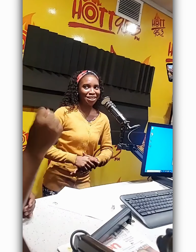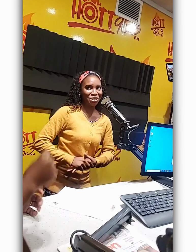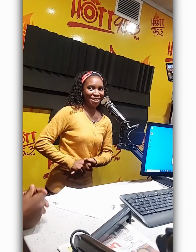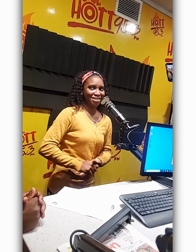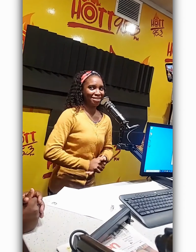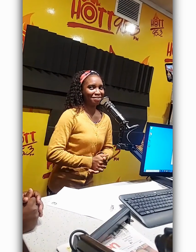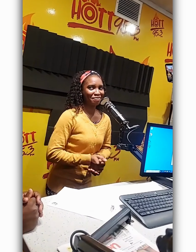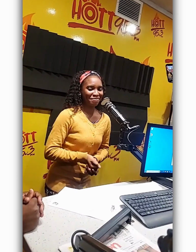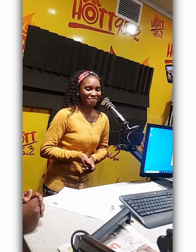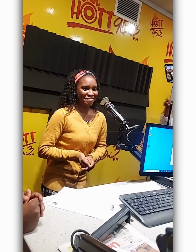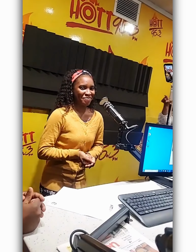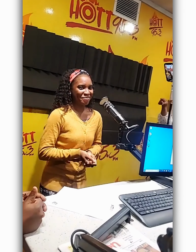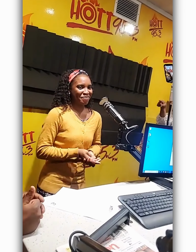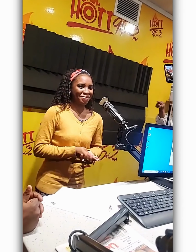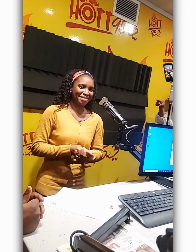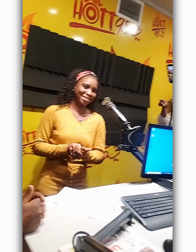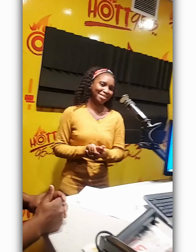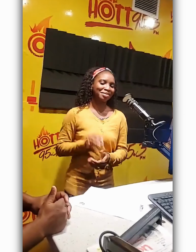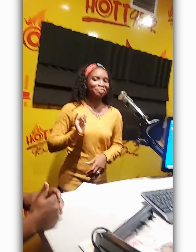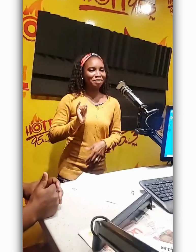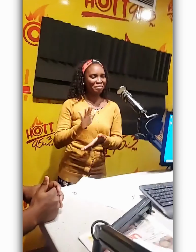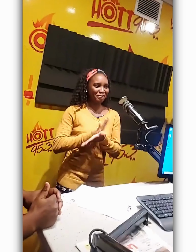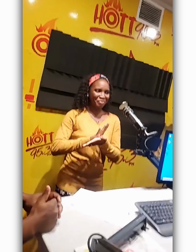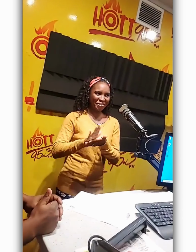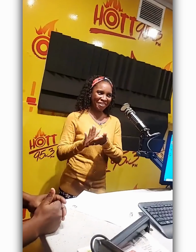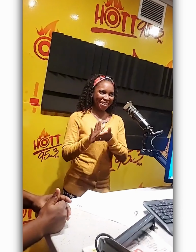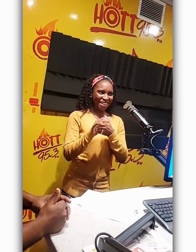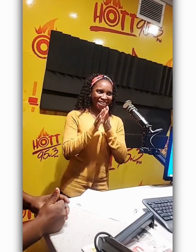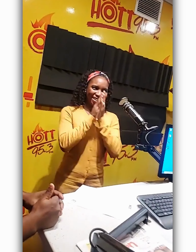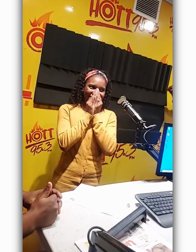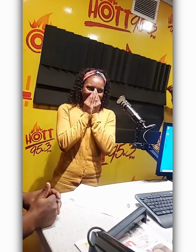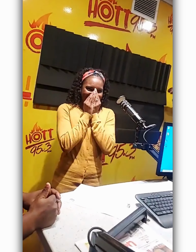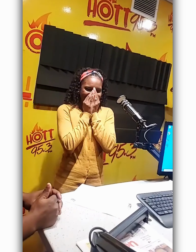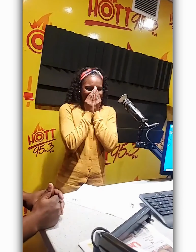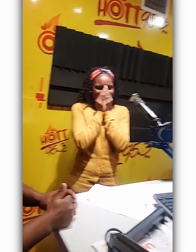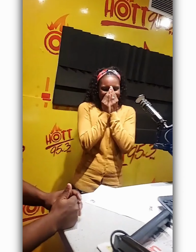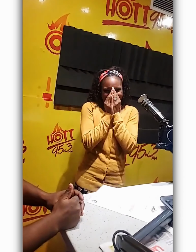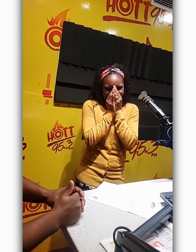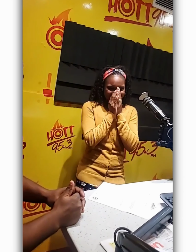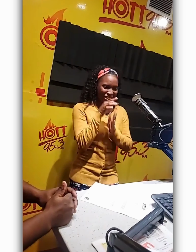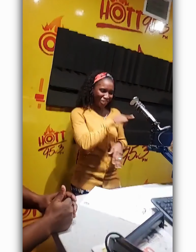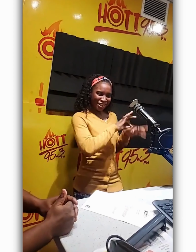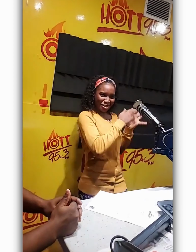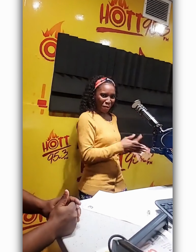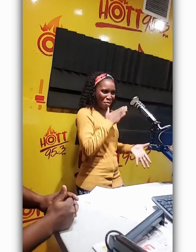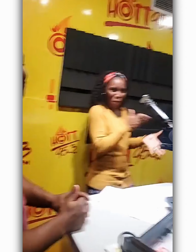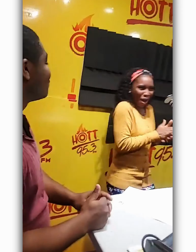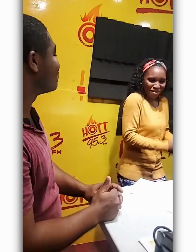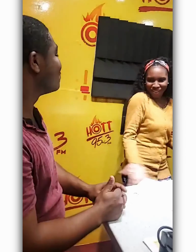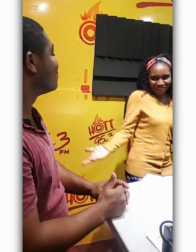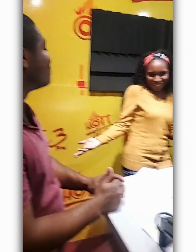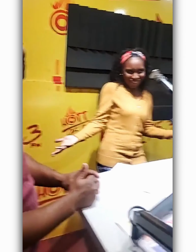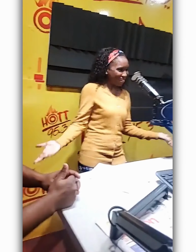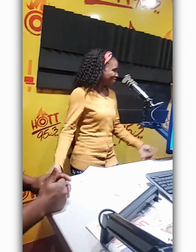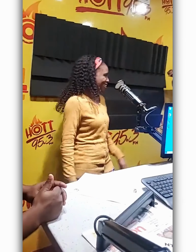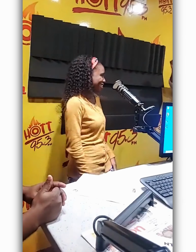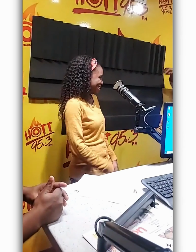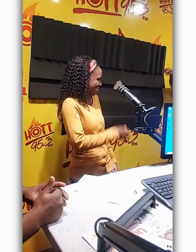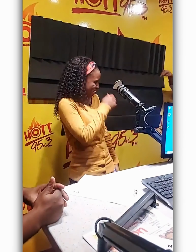Yes, she does. Okay, nice. I like that. Is this not his wife, Sluggy? Well, so the people, Never hear keep his like, secrets. listen, right? When they can't see, right?